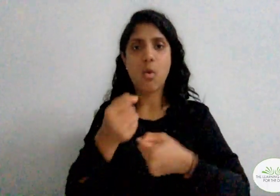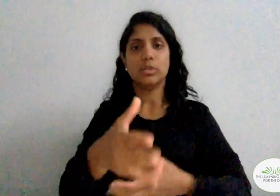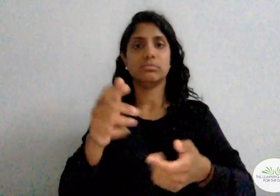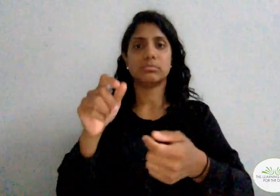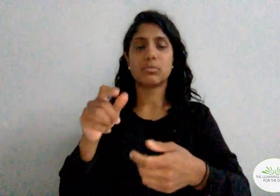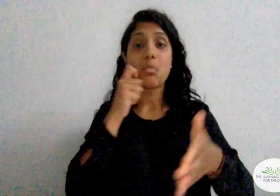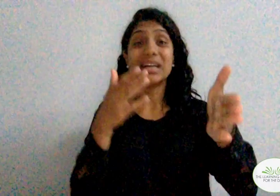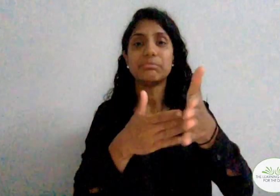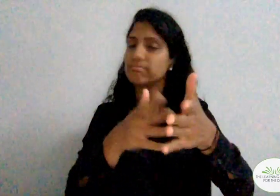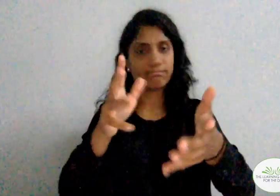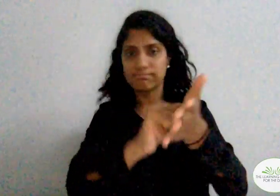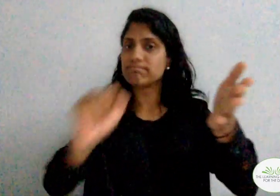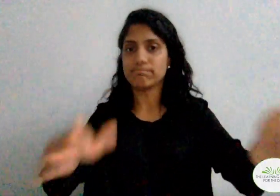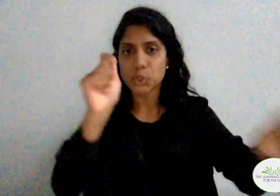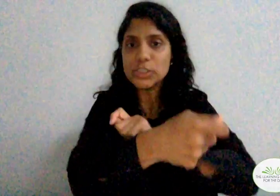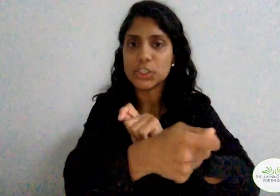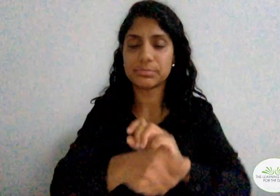agents of change.